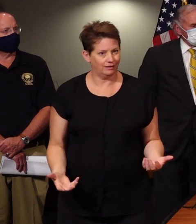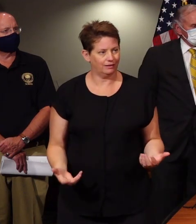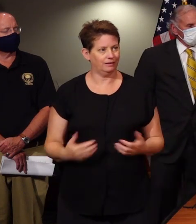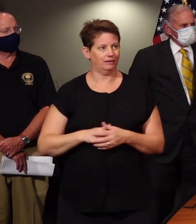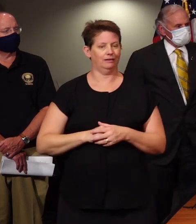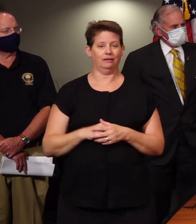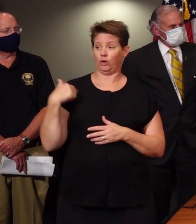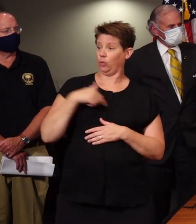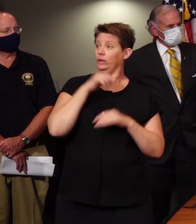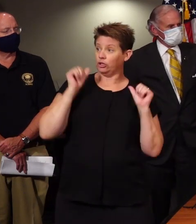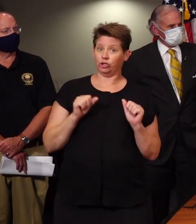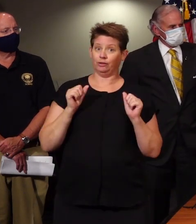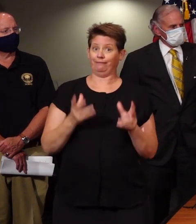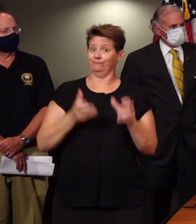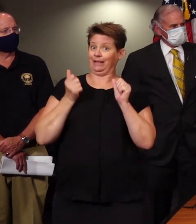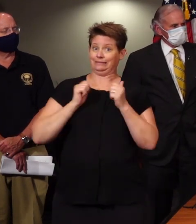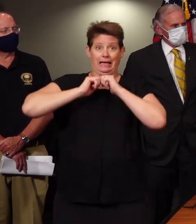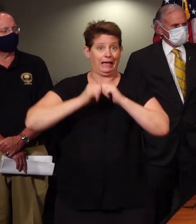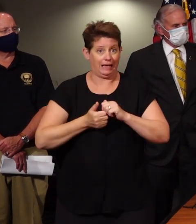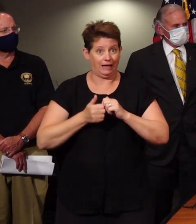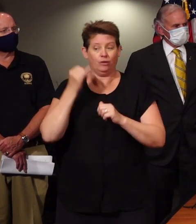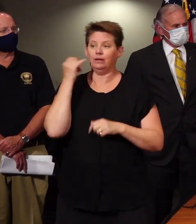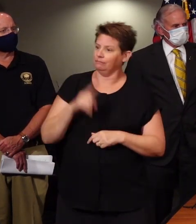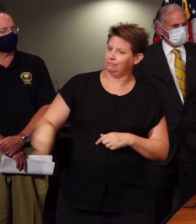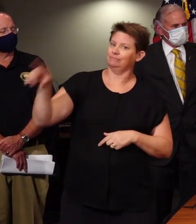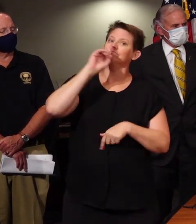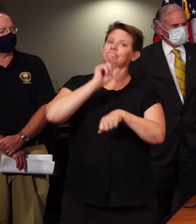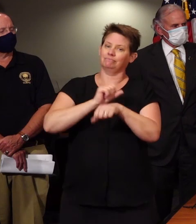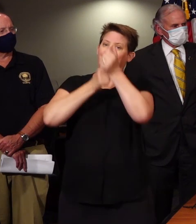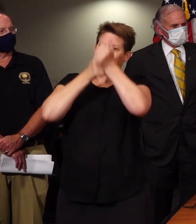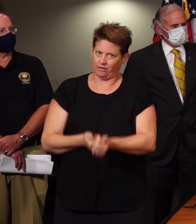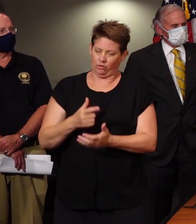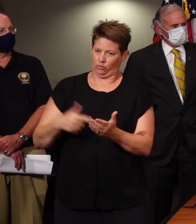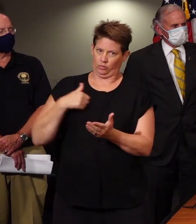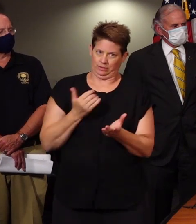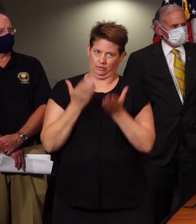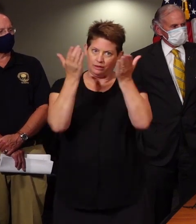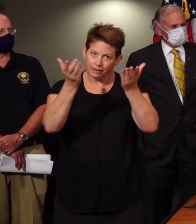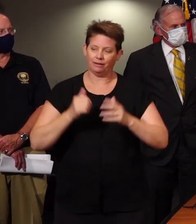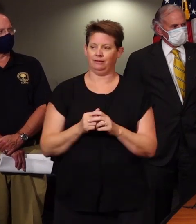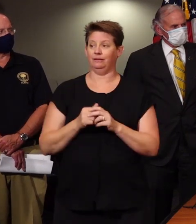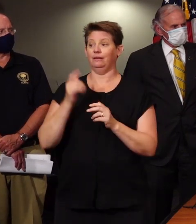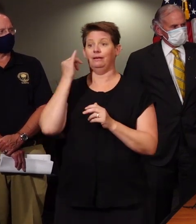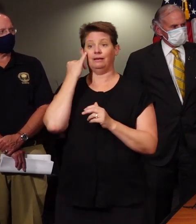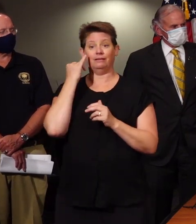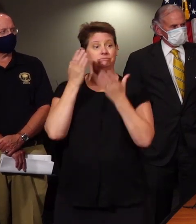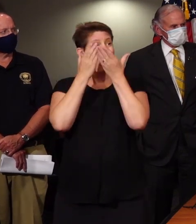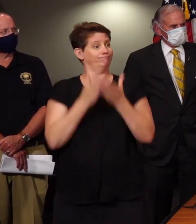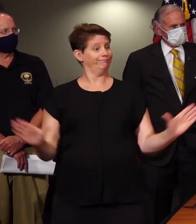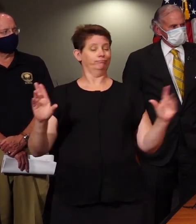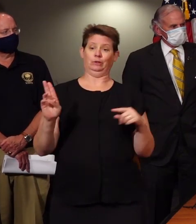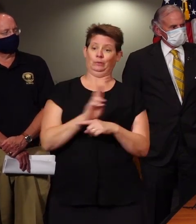We could get there more quickly with widespread practices that are recommended. If we had universal use of masks,